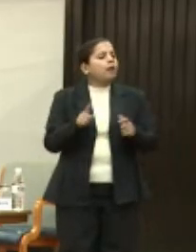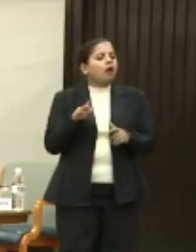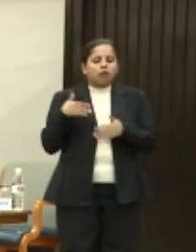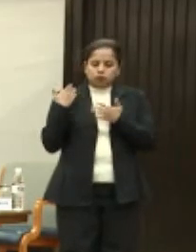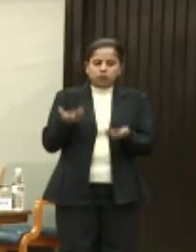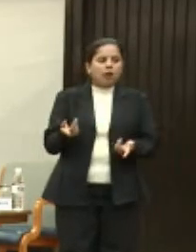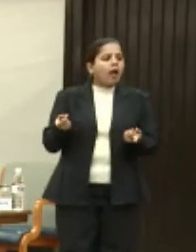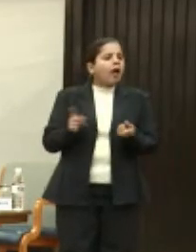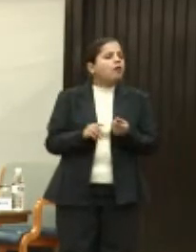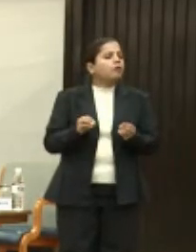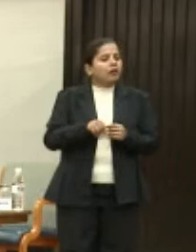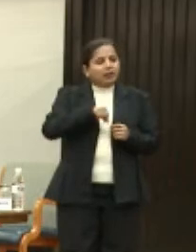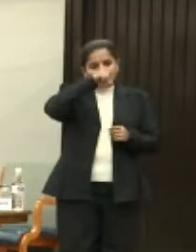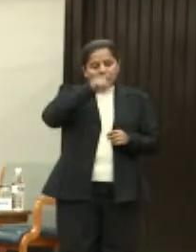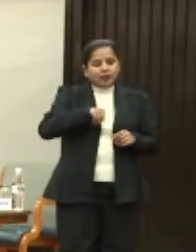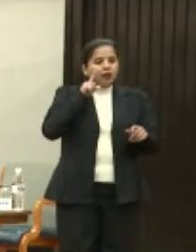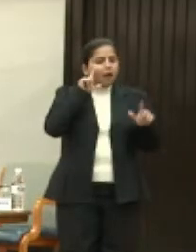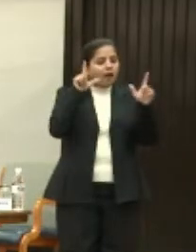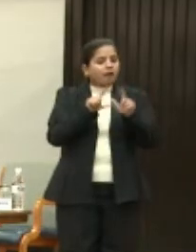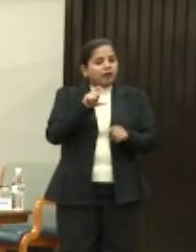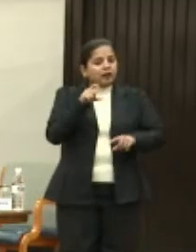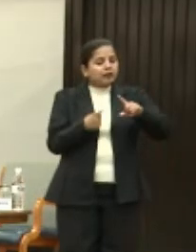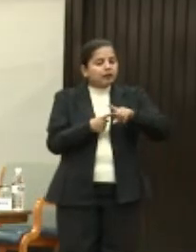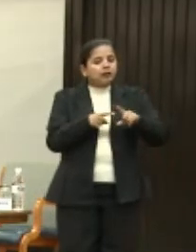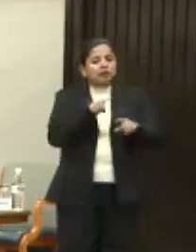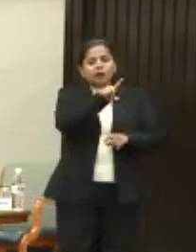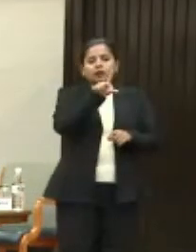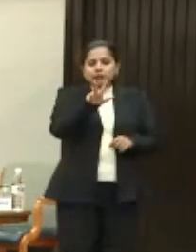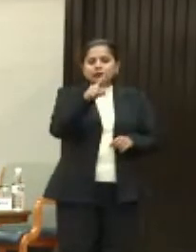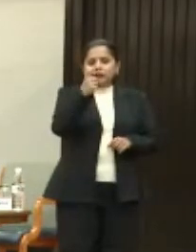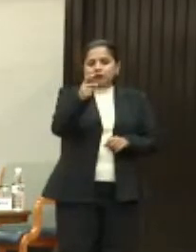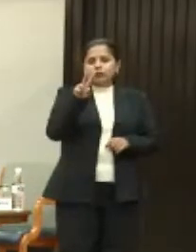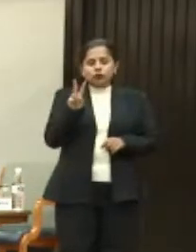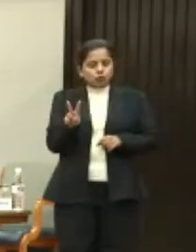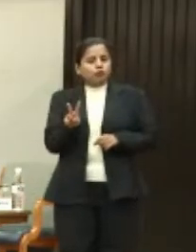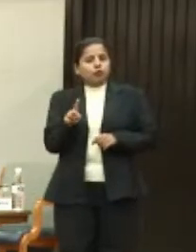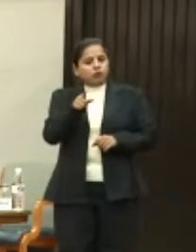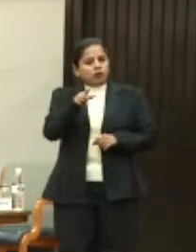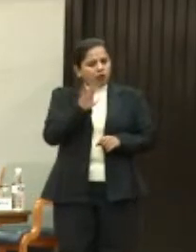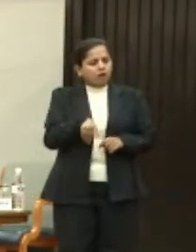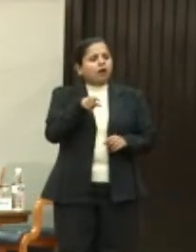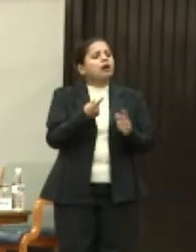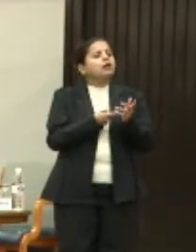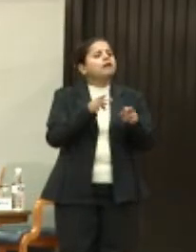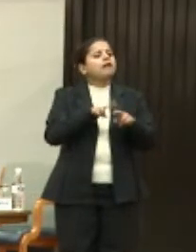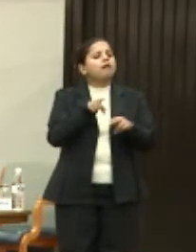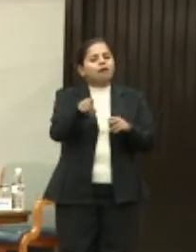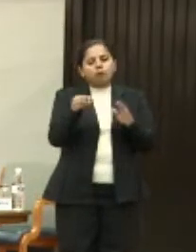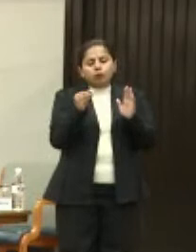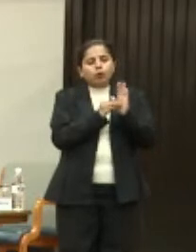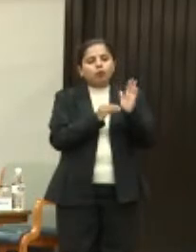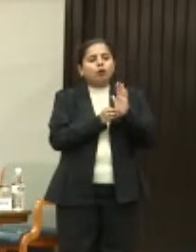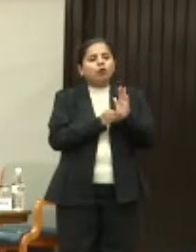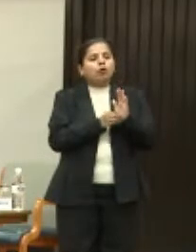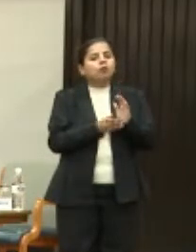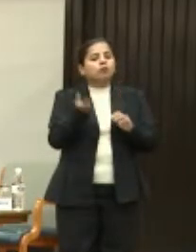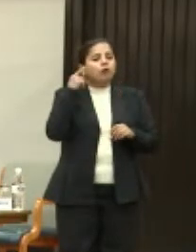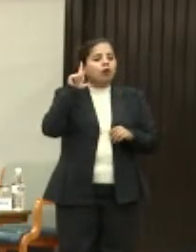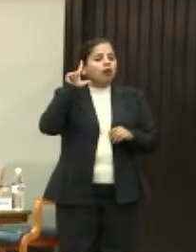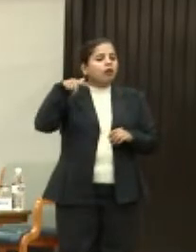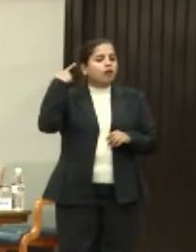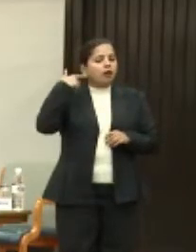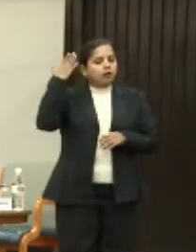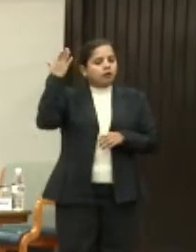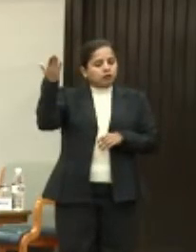Indian Evidence Act of 1872, it still has references to the London